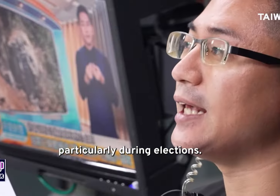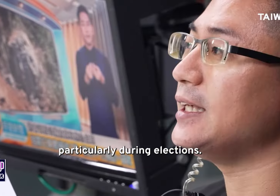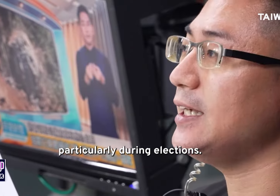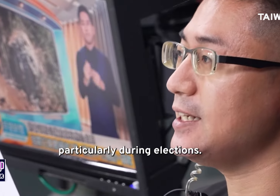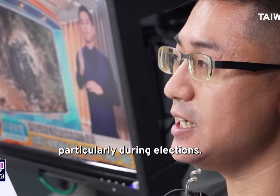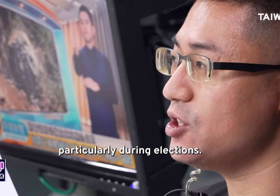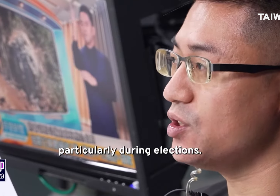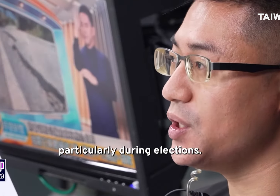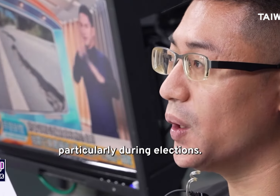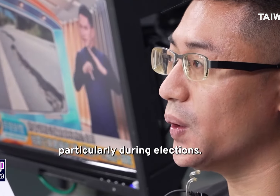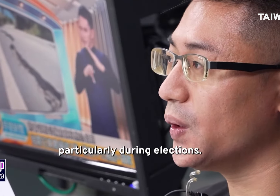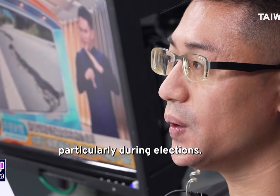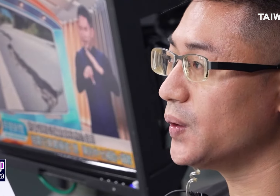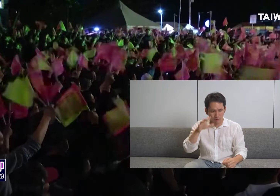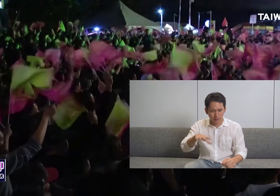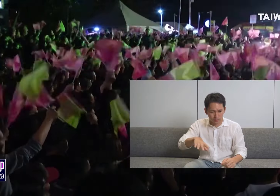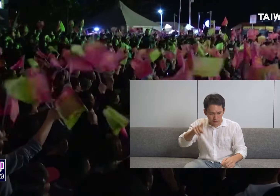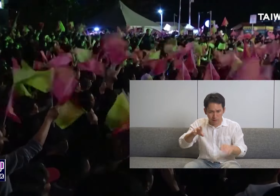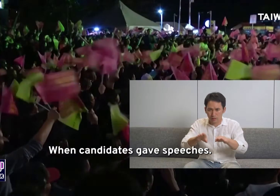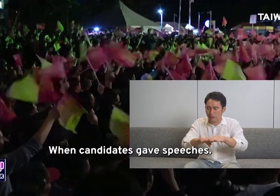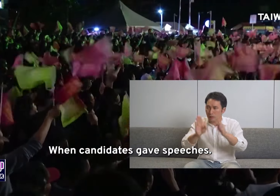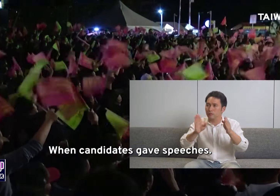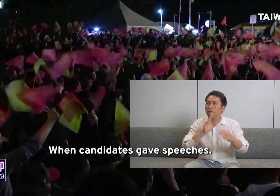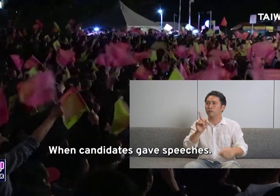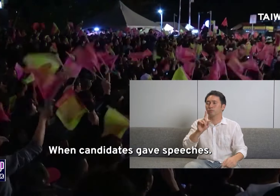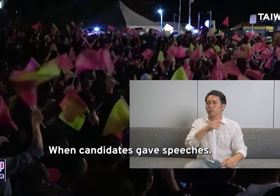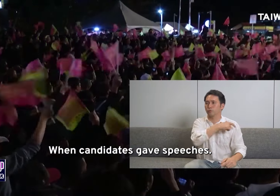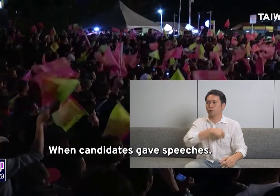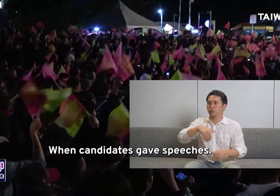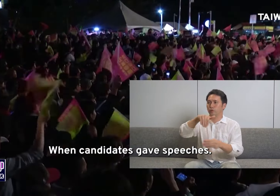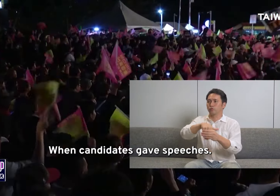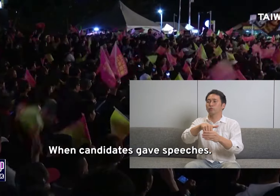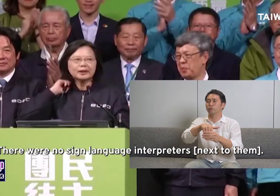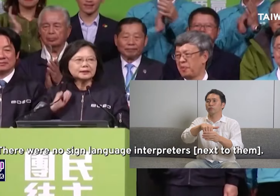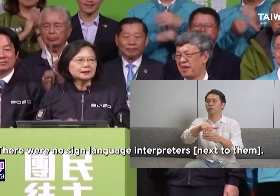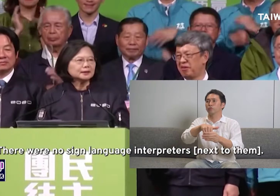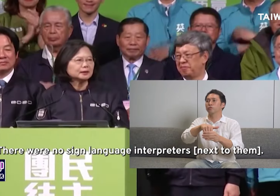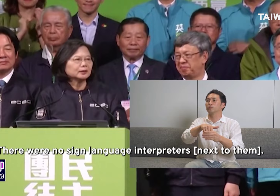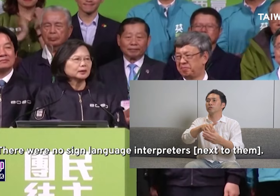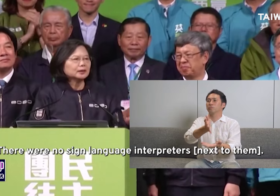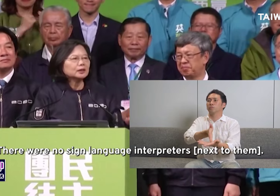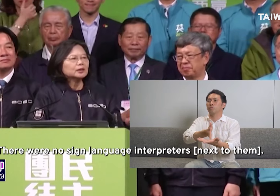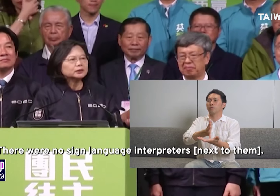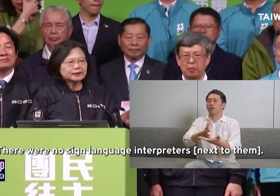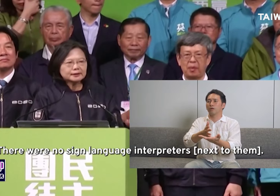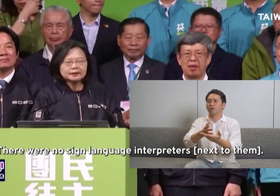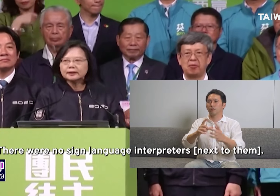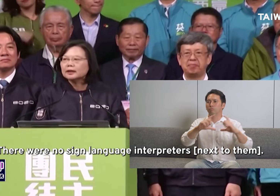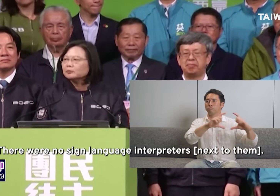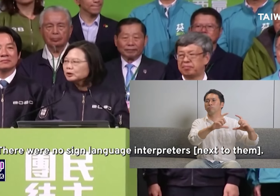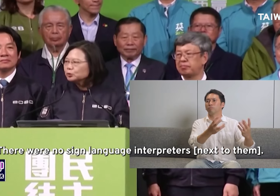during elections. When candidates gave speeches, there were no sign language interpreters next to them.